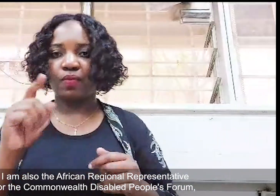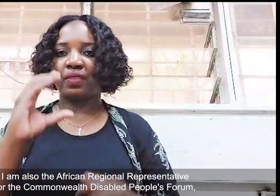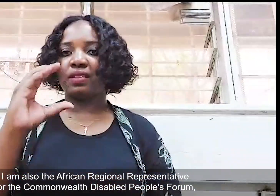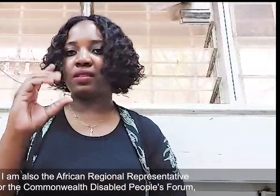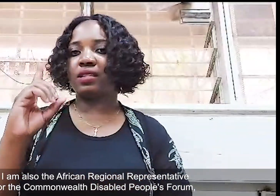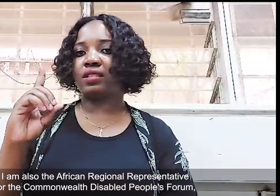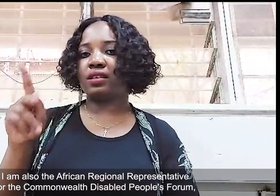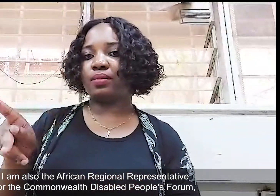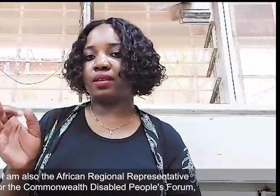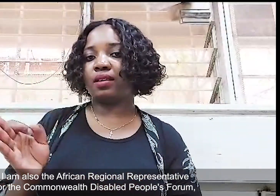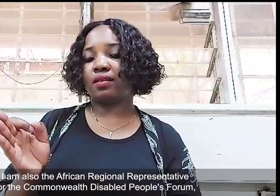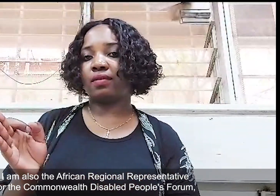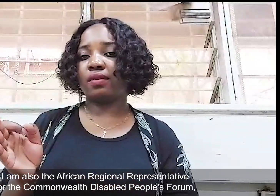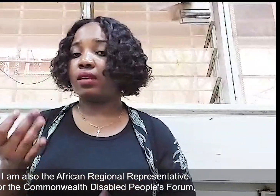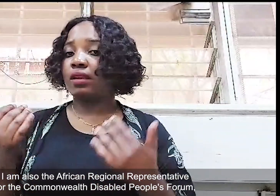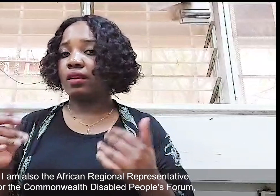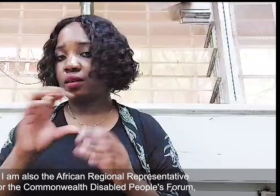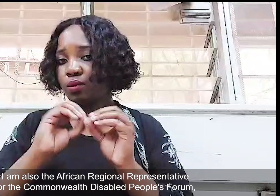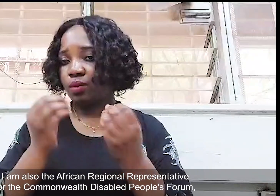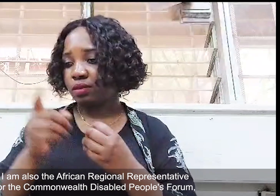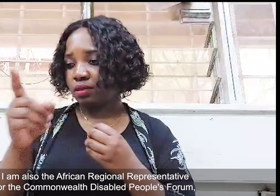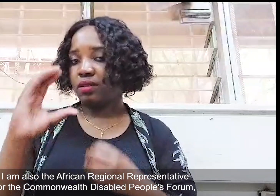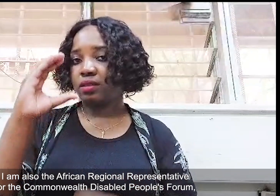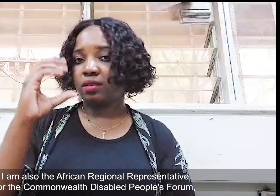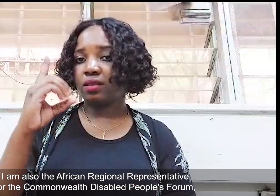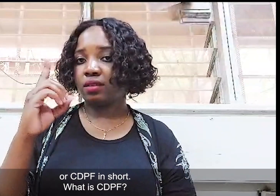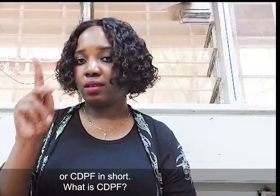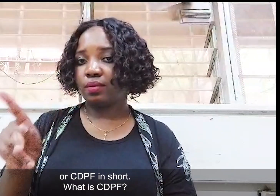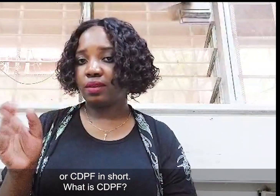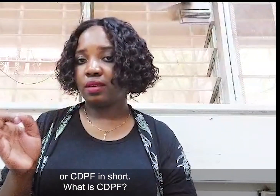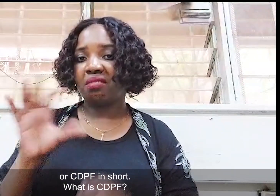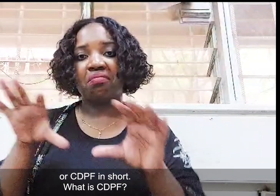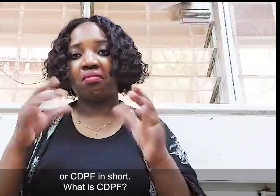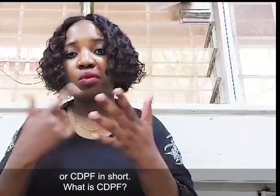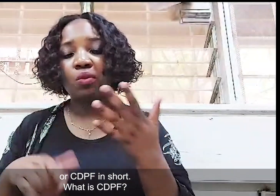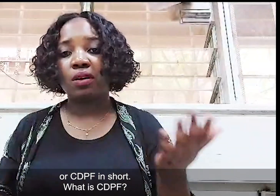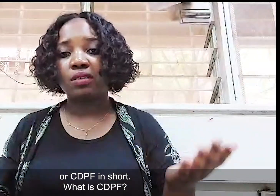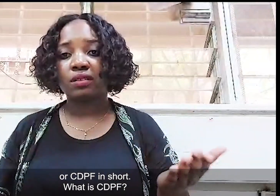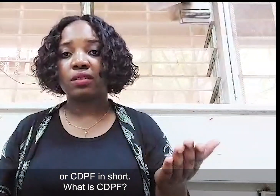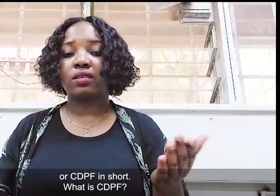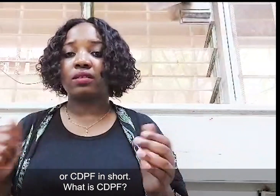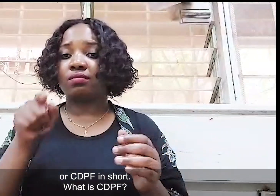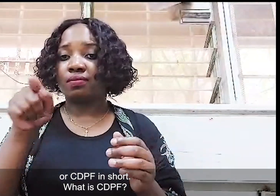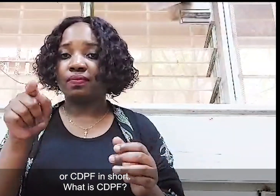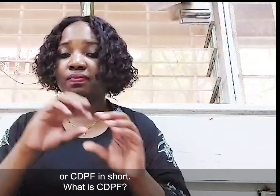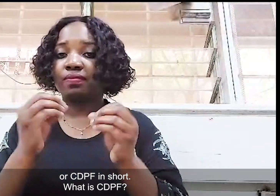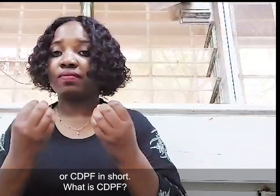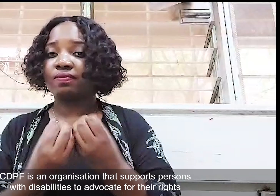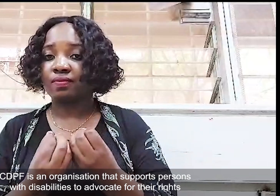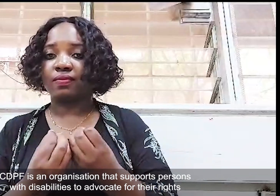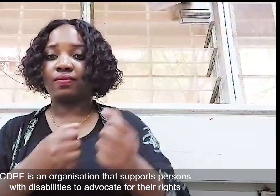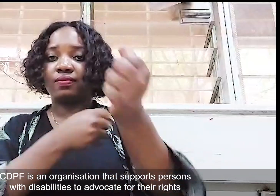Regional Representative for the Commonwealth Disabled People's Forum, or CDPF in short. What is